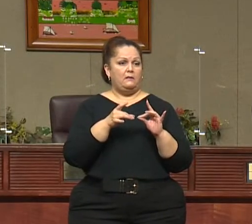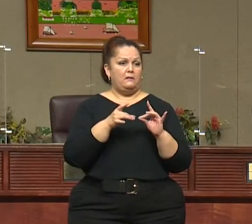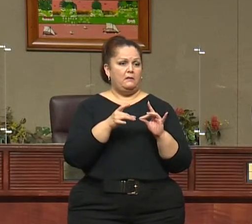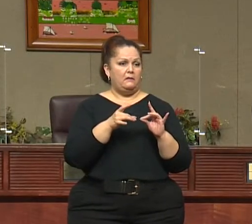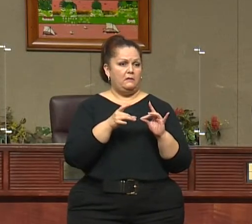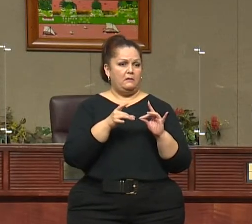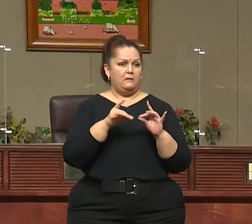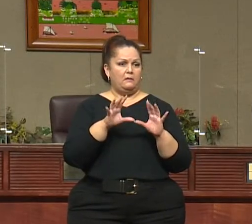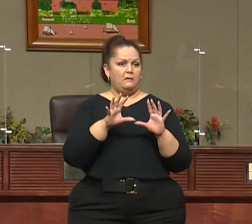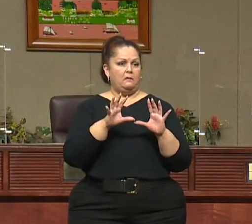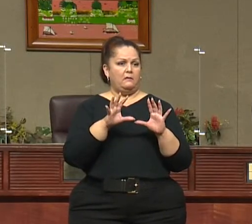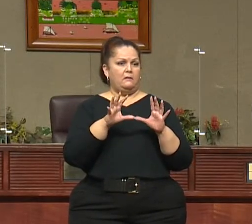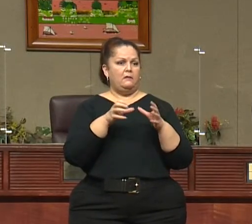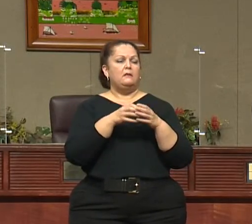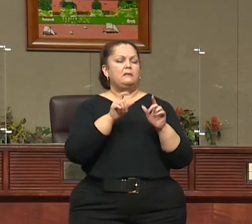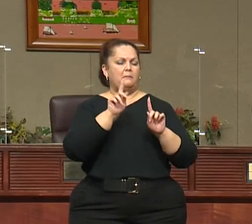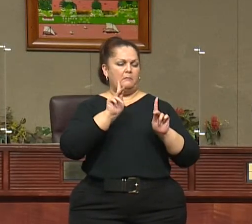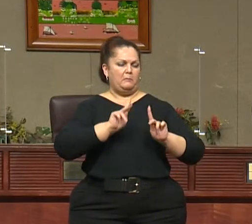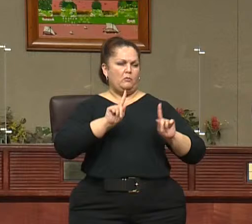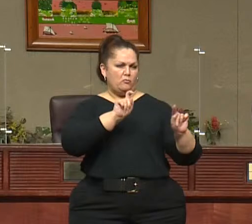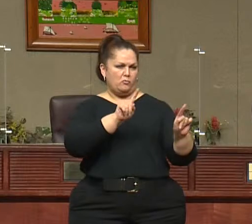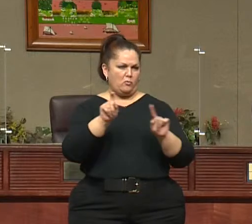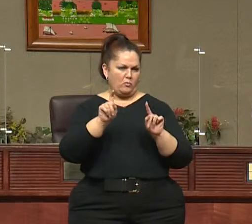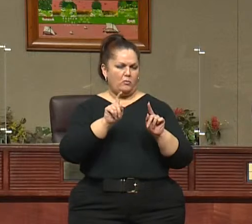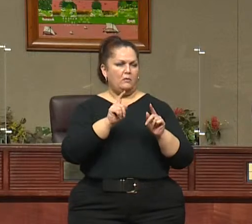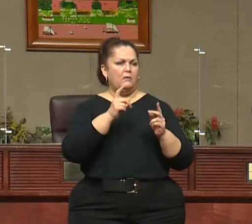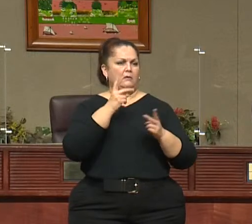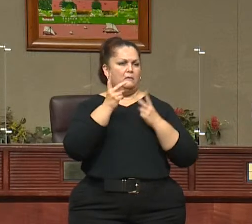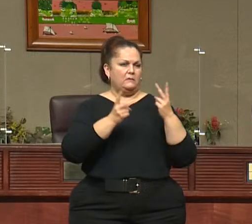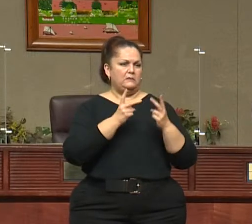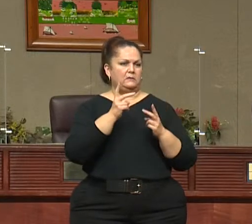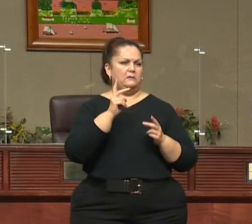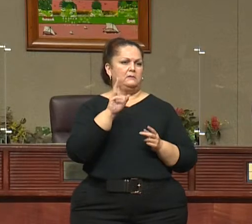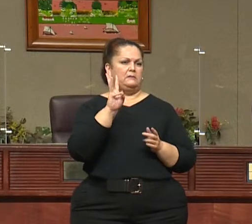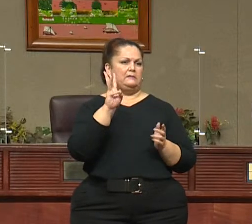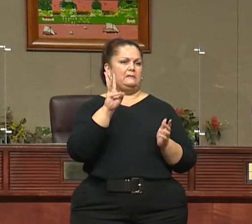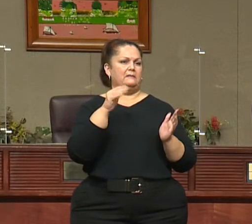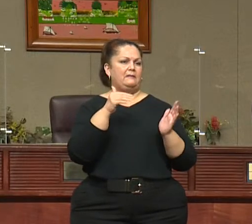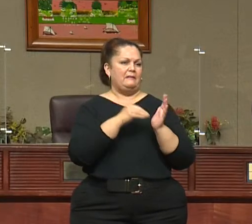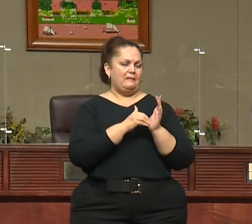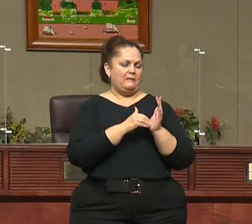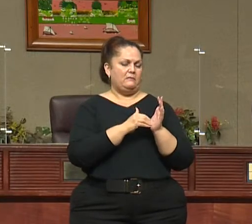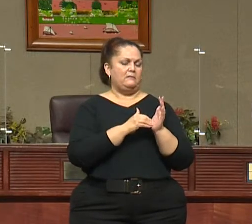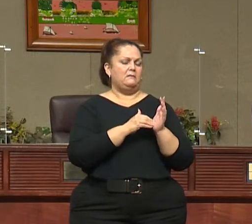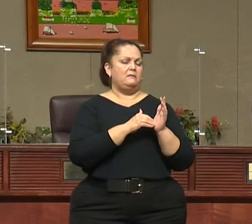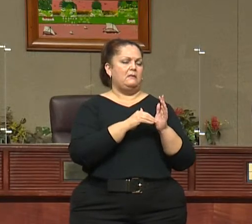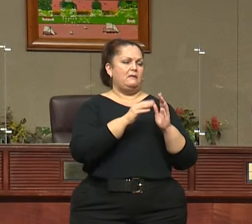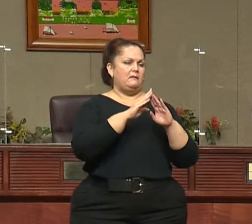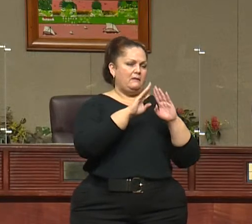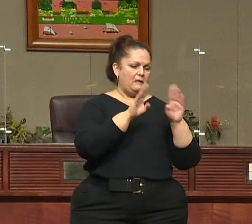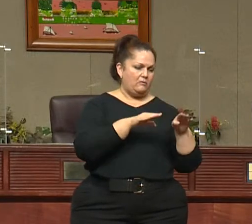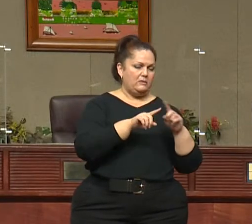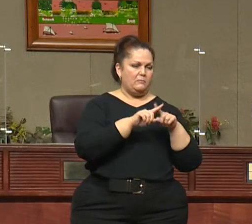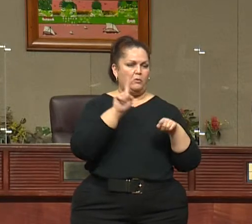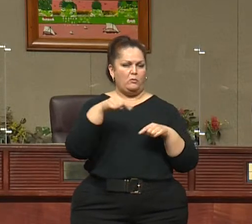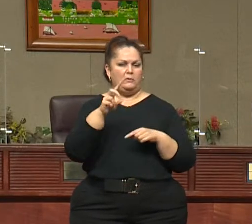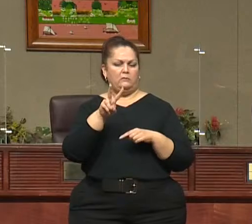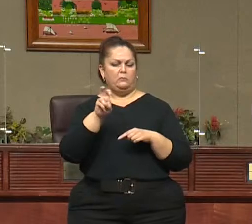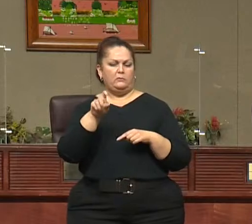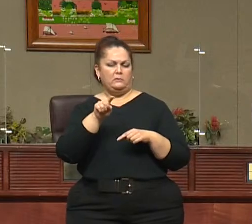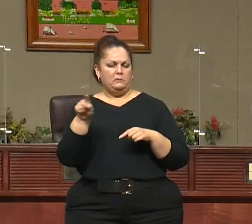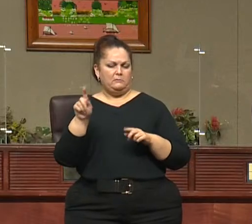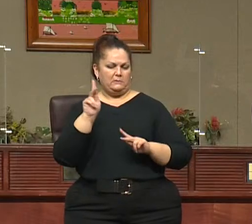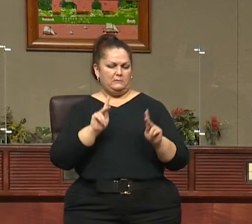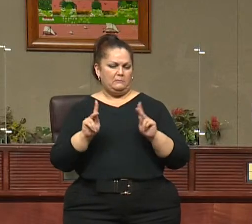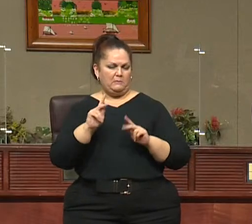the canvassers, had visited 6,000 households, but only 250 people were vaccinated. Why